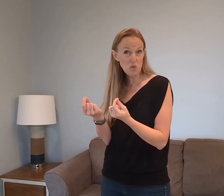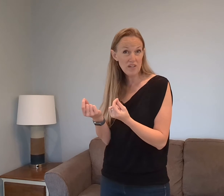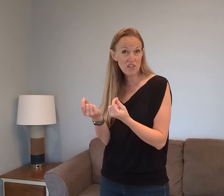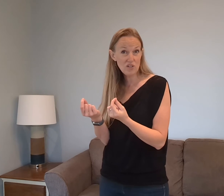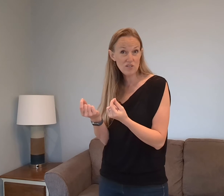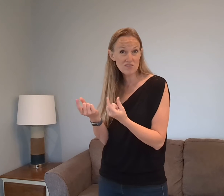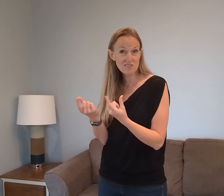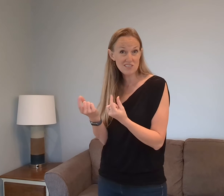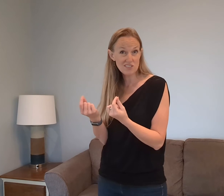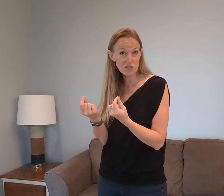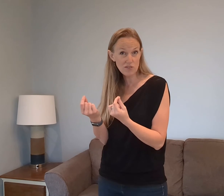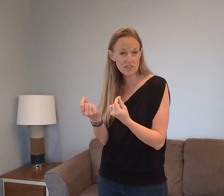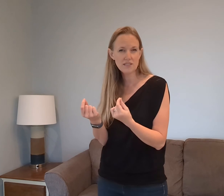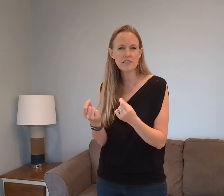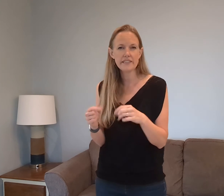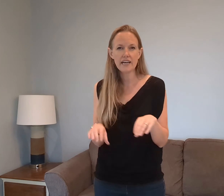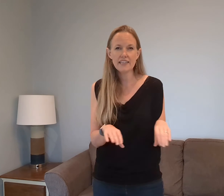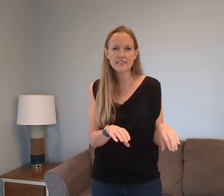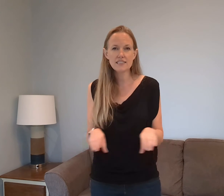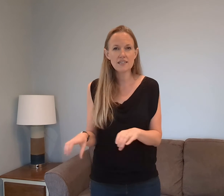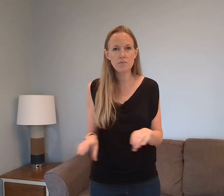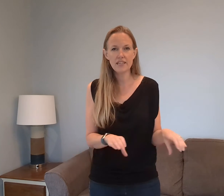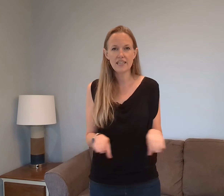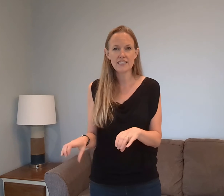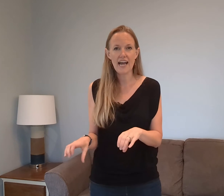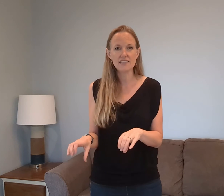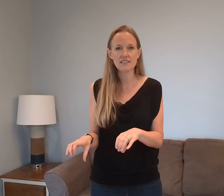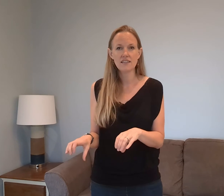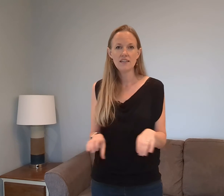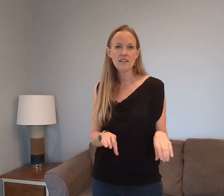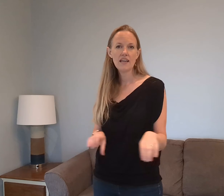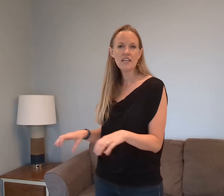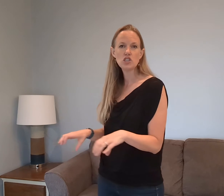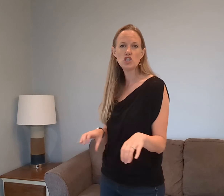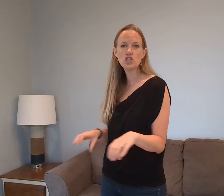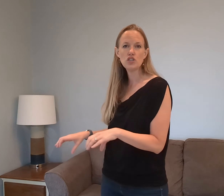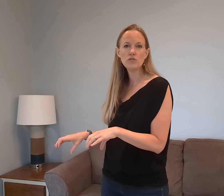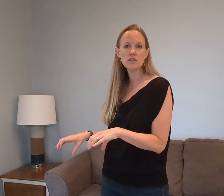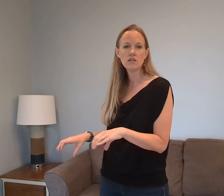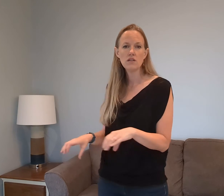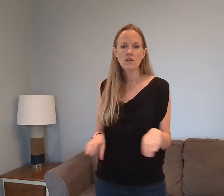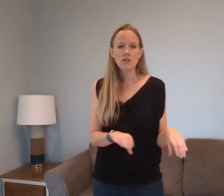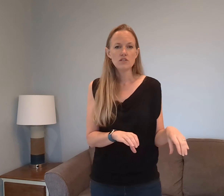want to go to the store or something like that? This is completing a task. Okay, do.